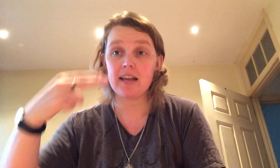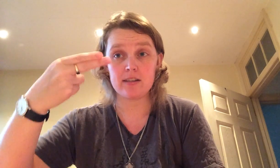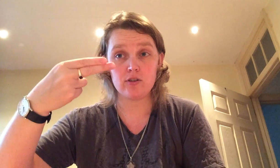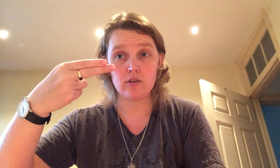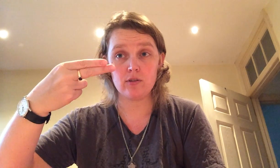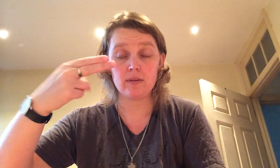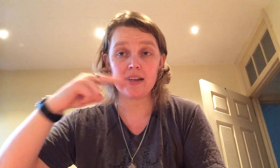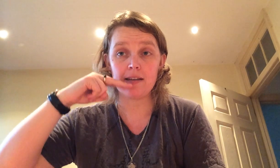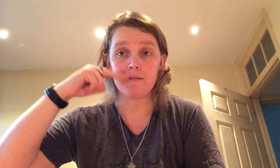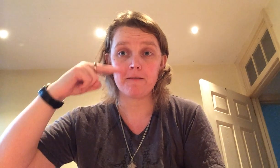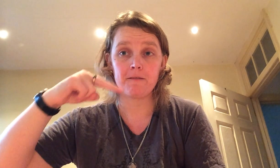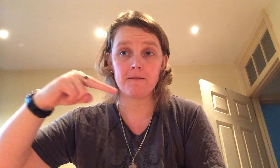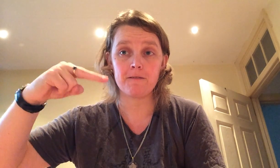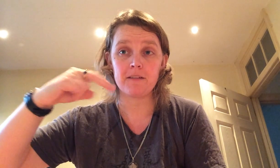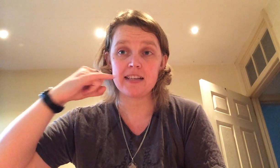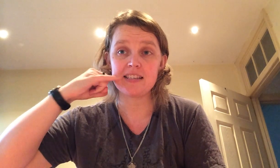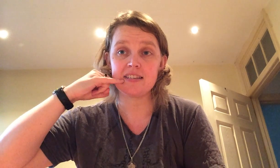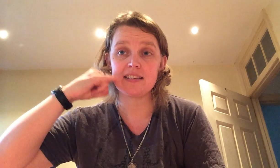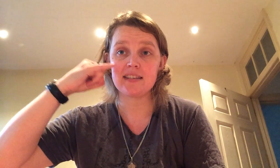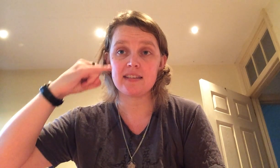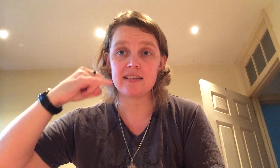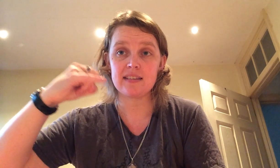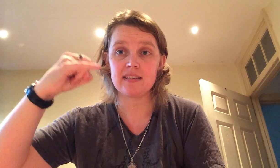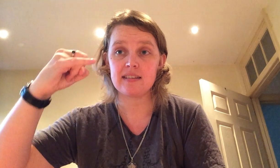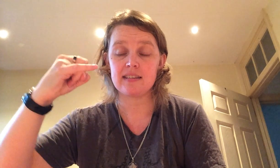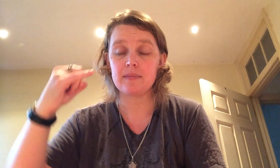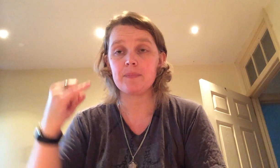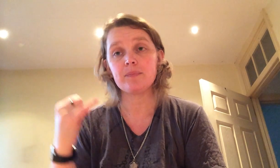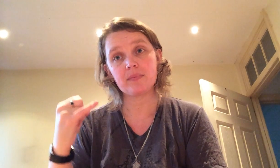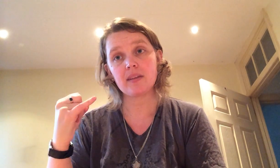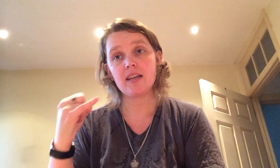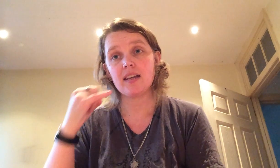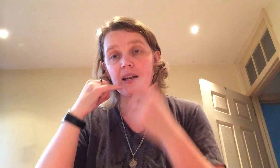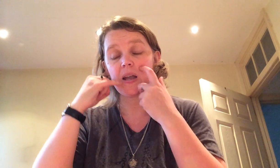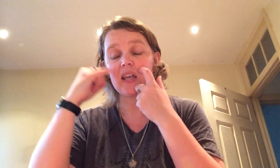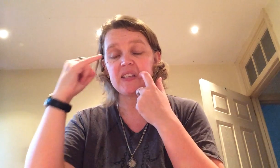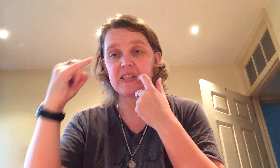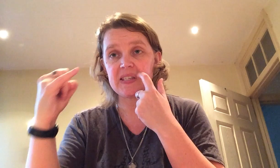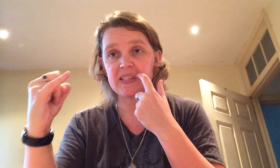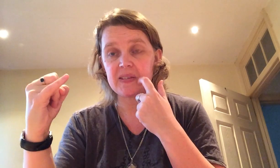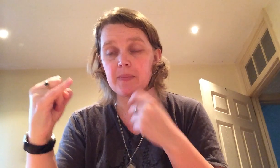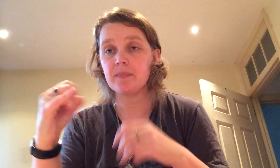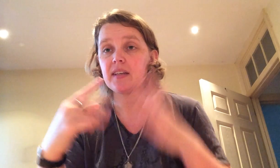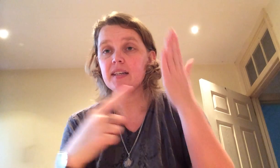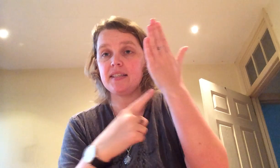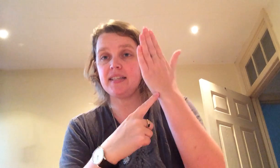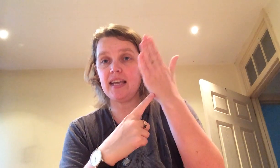Has 2 like F and S. S.